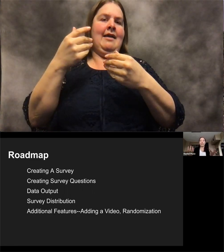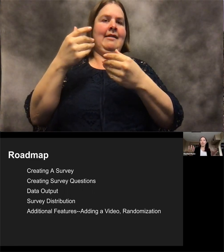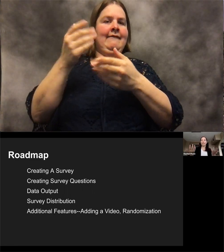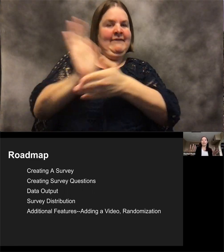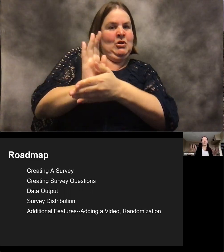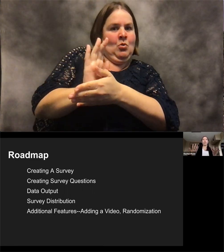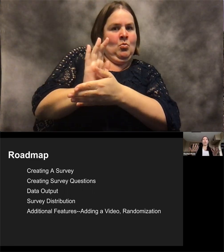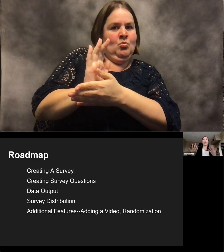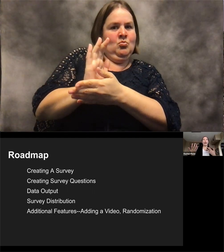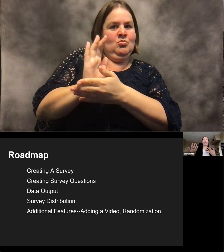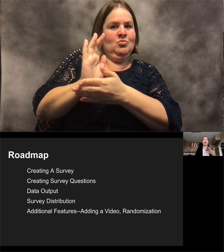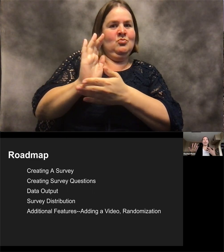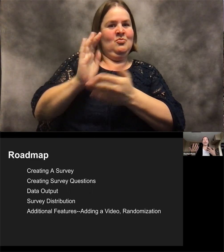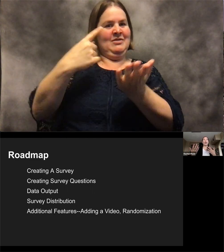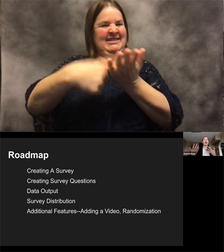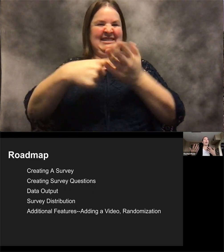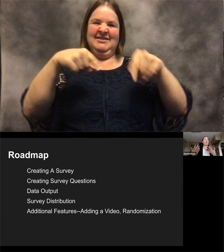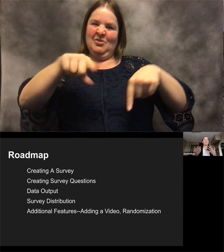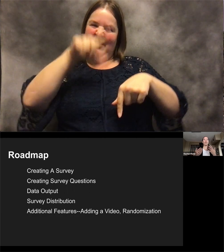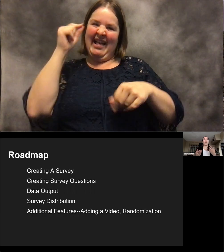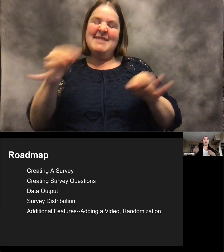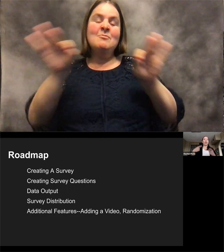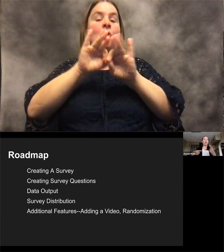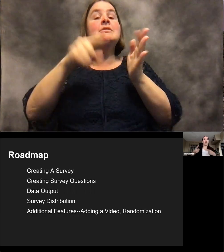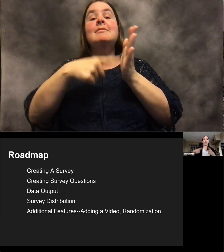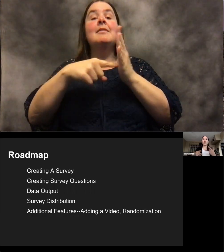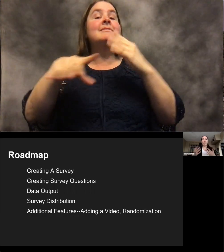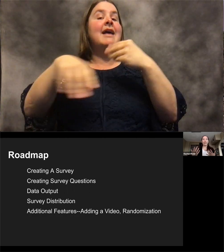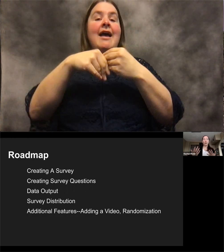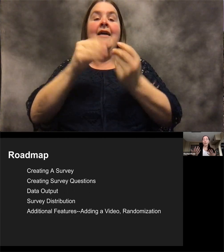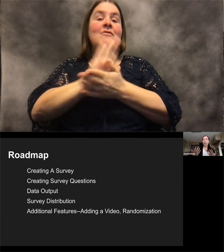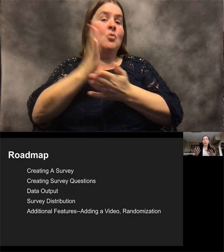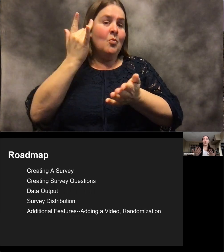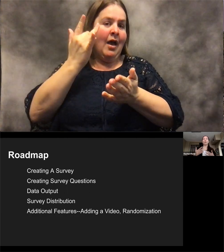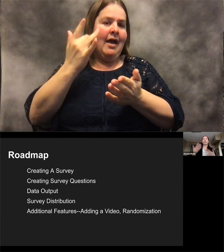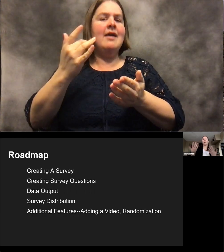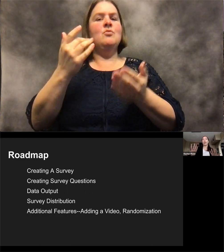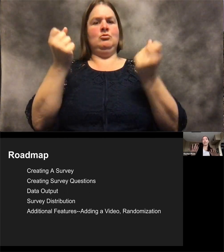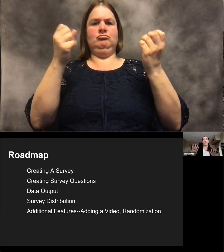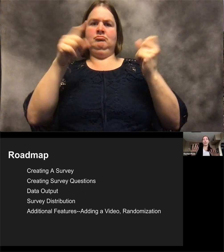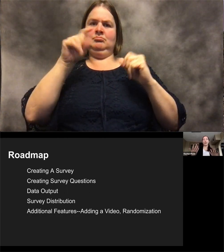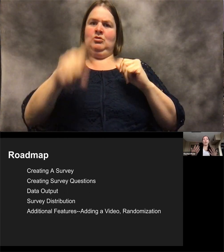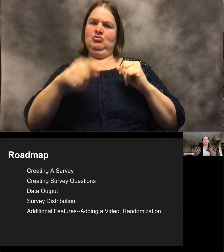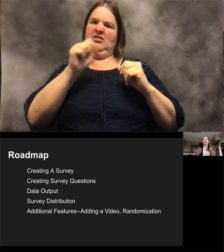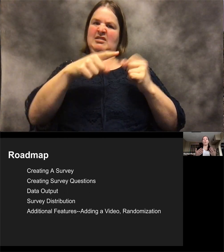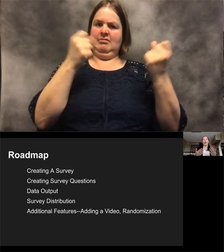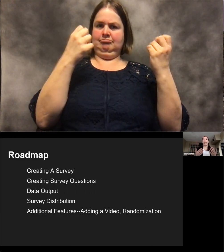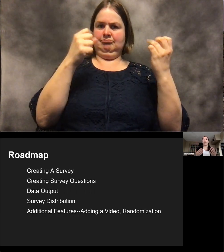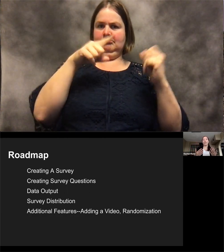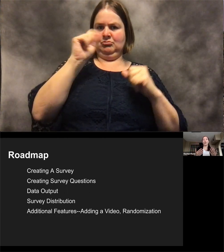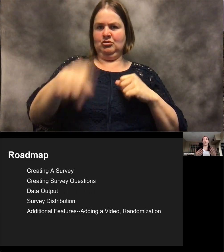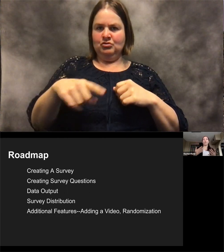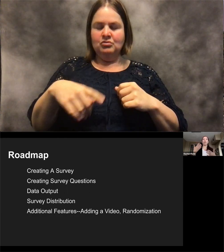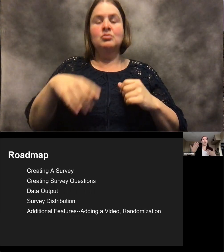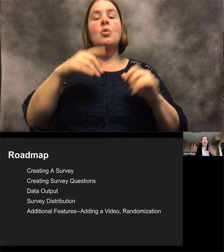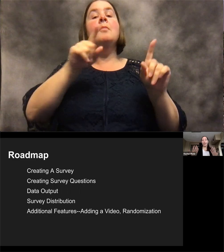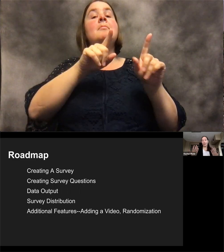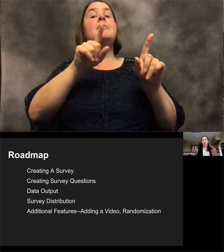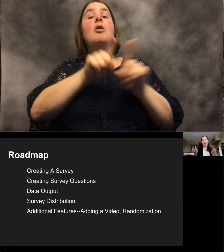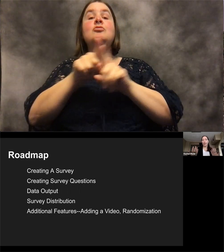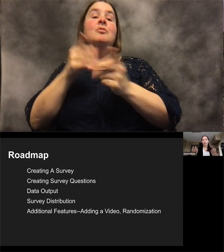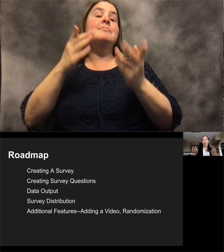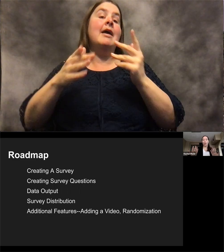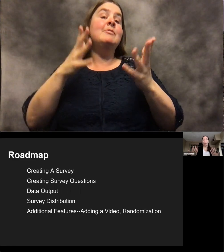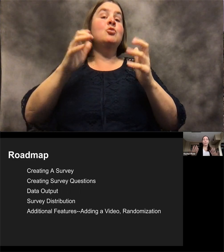us at Gallaudet. If we want to add videos of signed questions to a survey, etc. You want to add a video of your